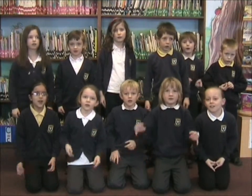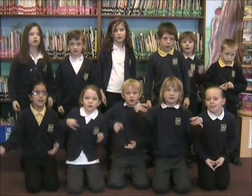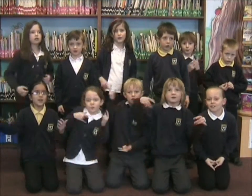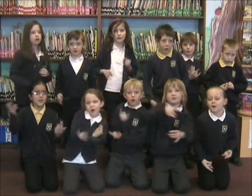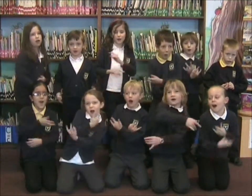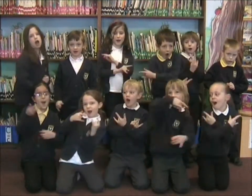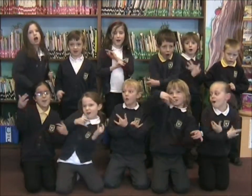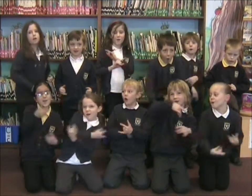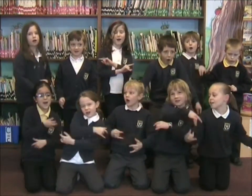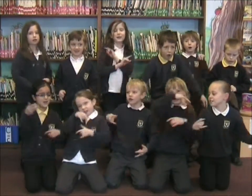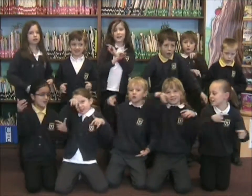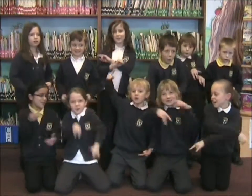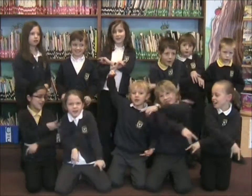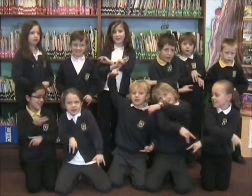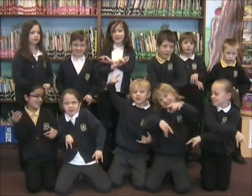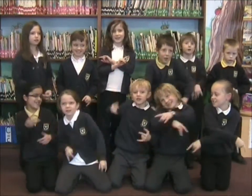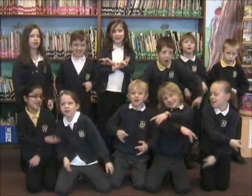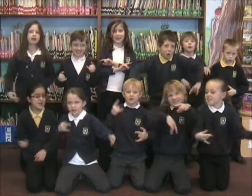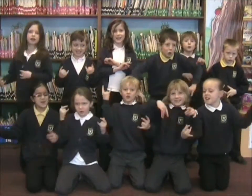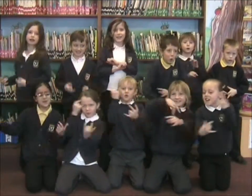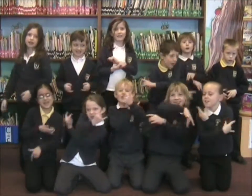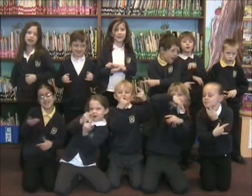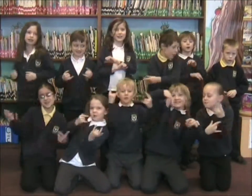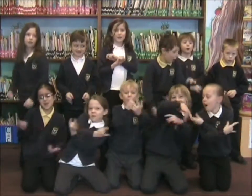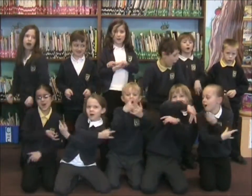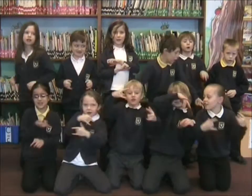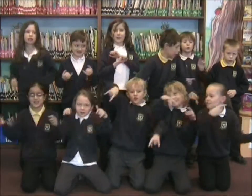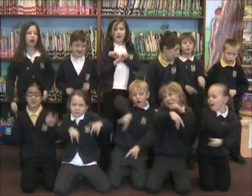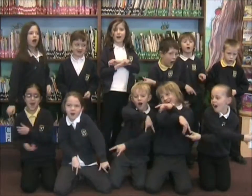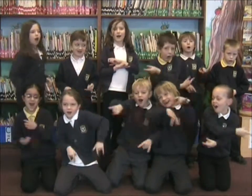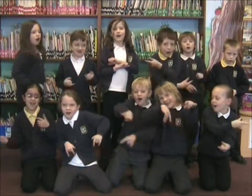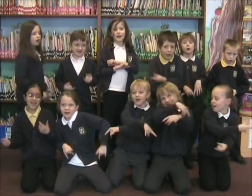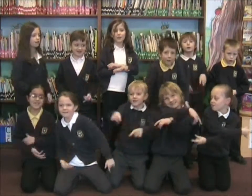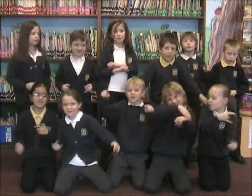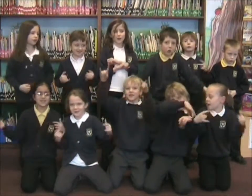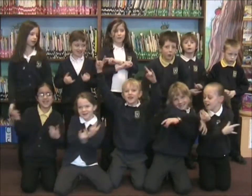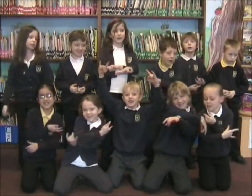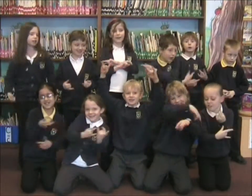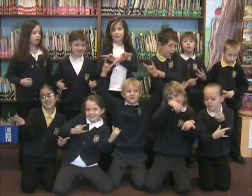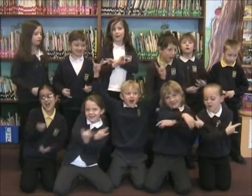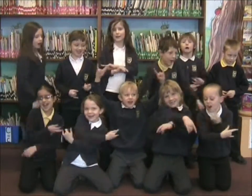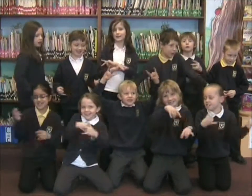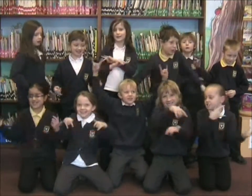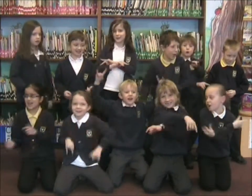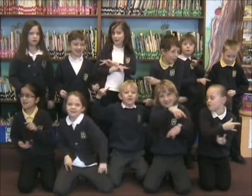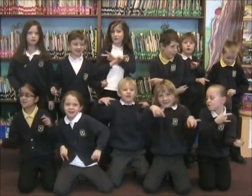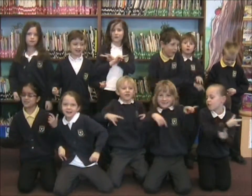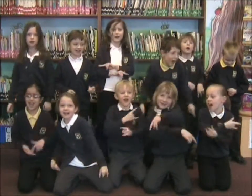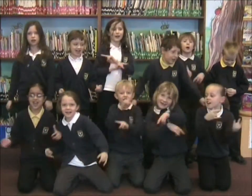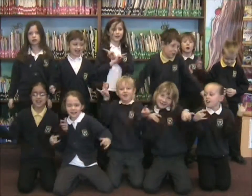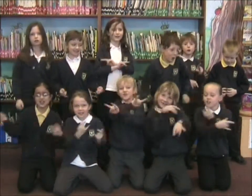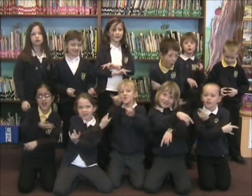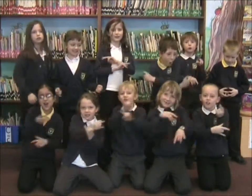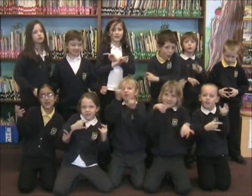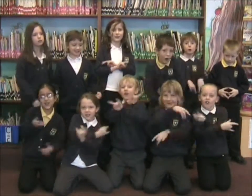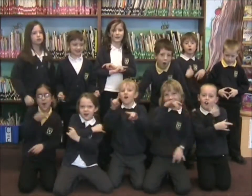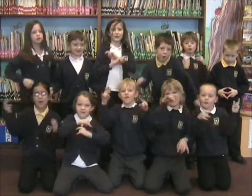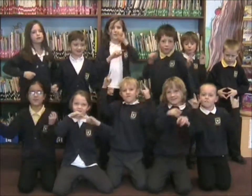You are what you eat. You eat what you are. If you eat the right stuff, then you'll go